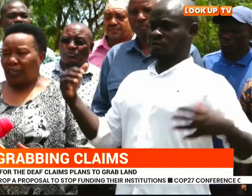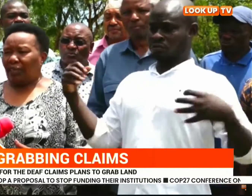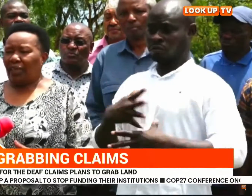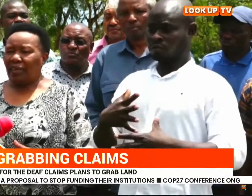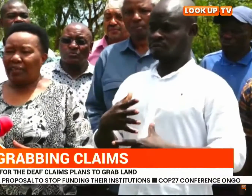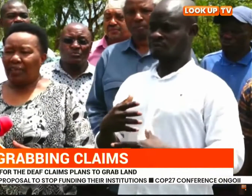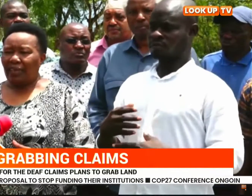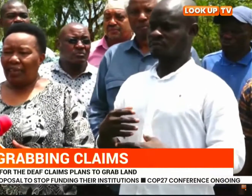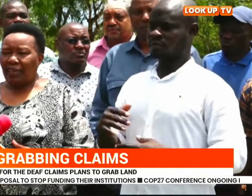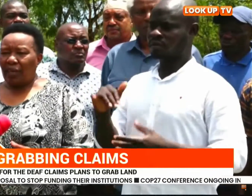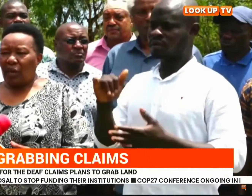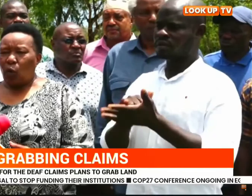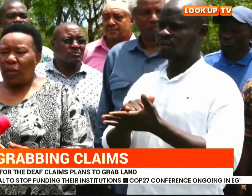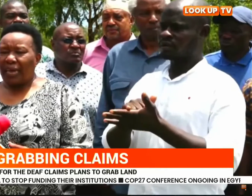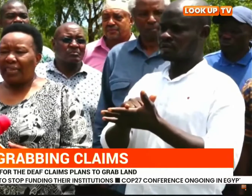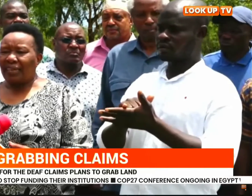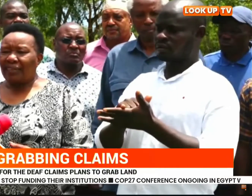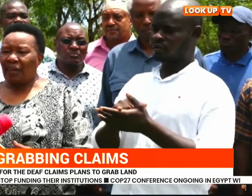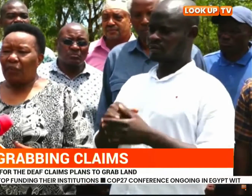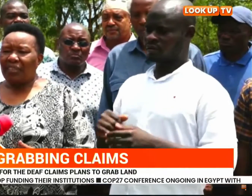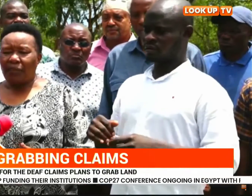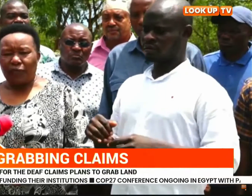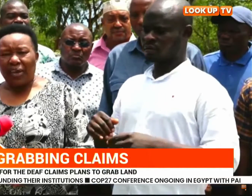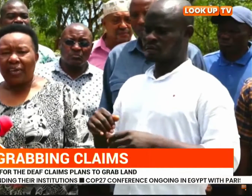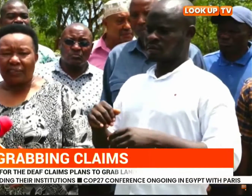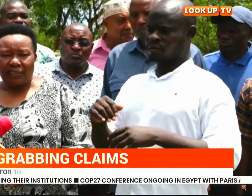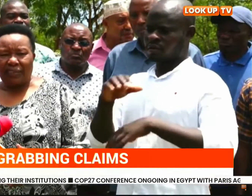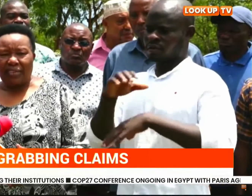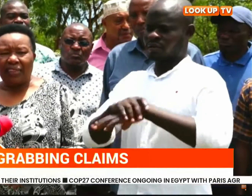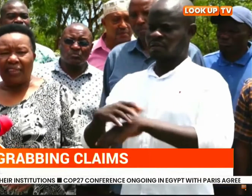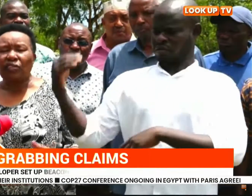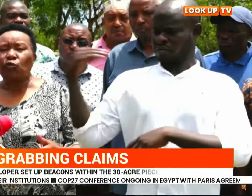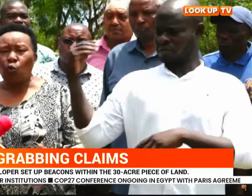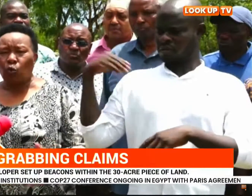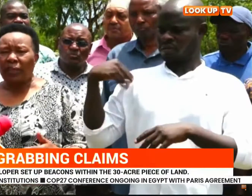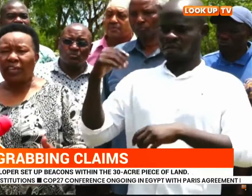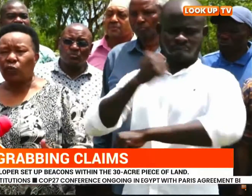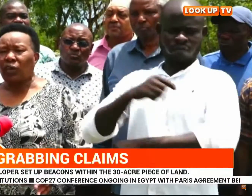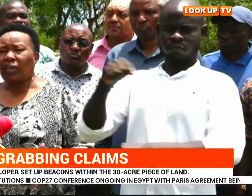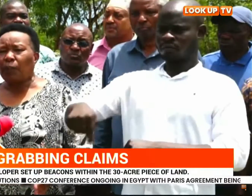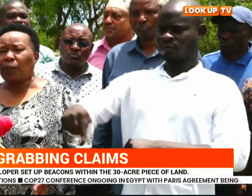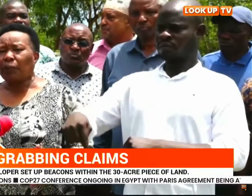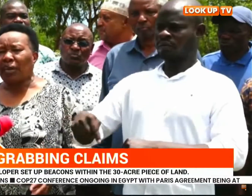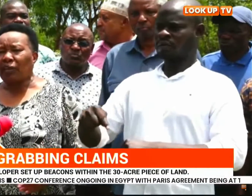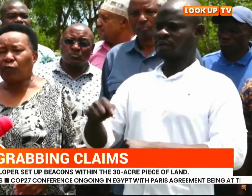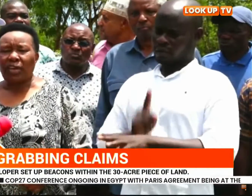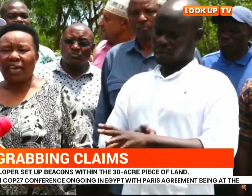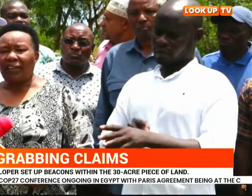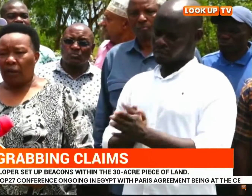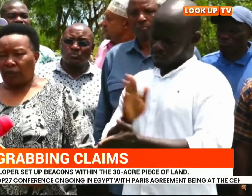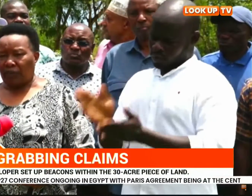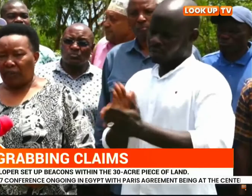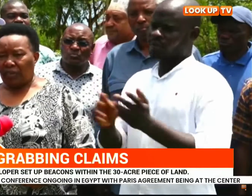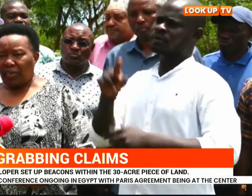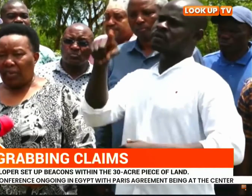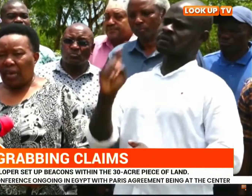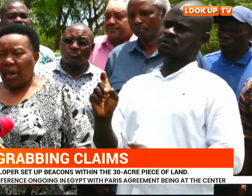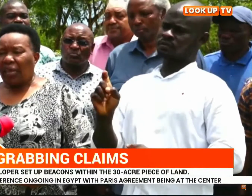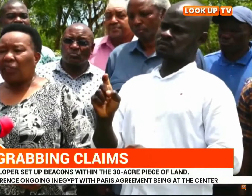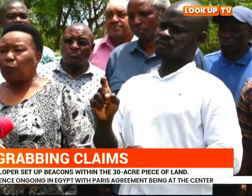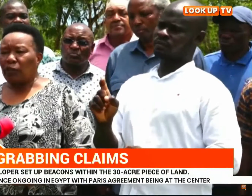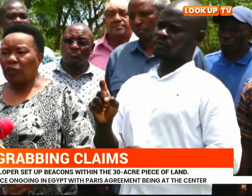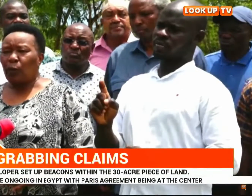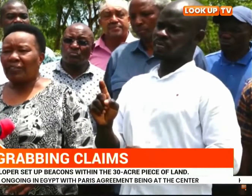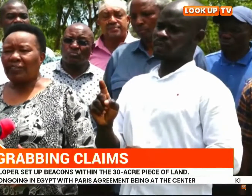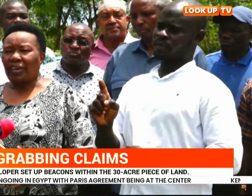shocked that we are getting some interferences in this school when the children are preparing for their exams.